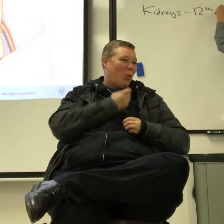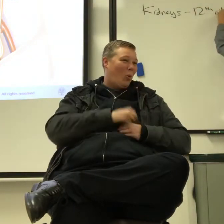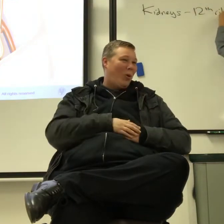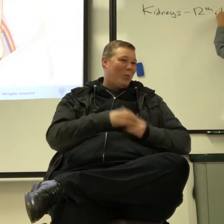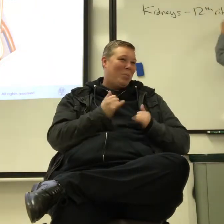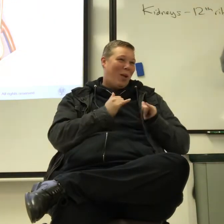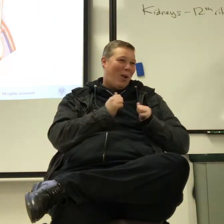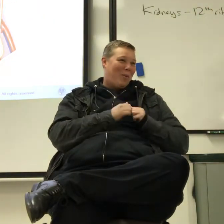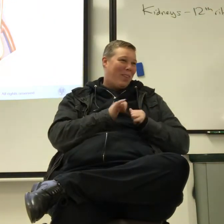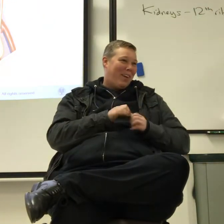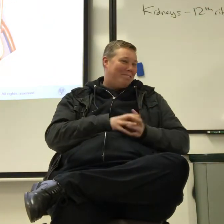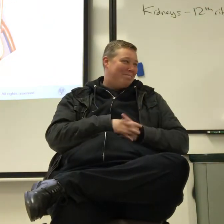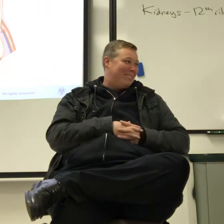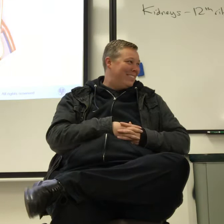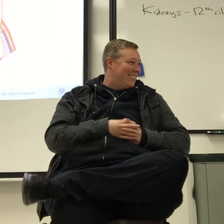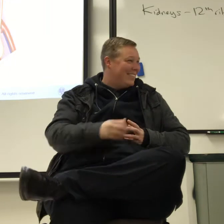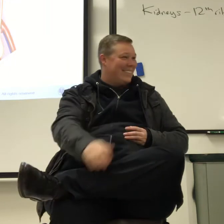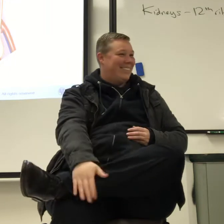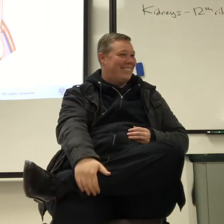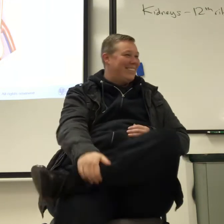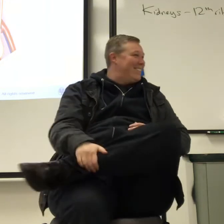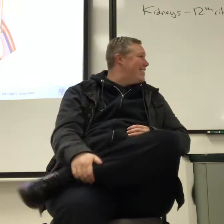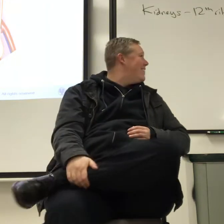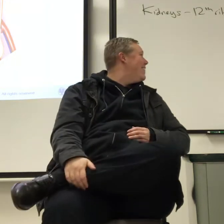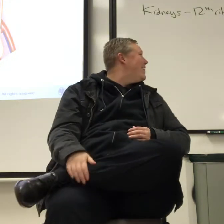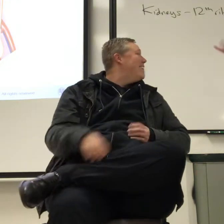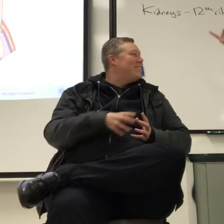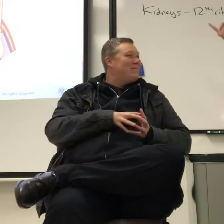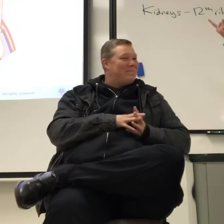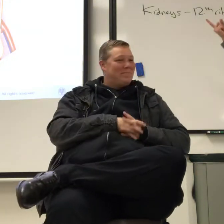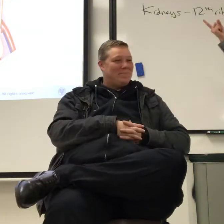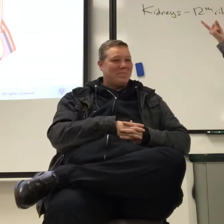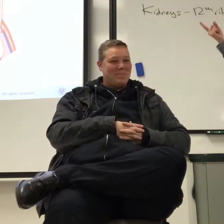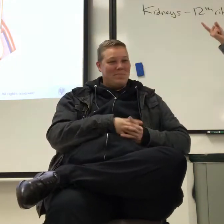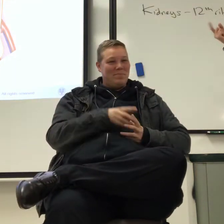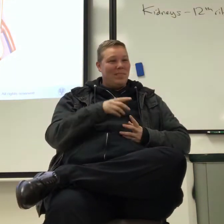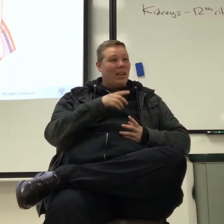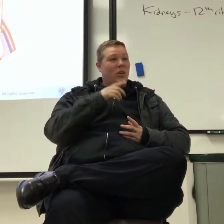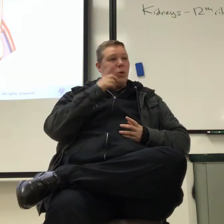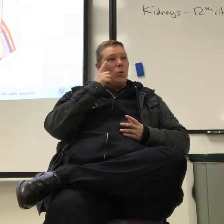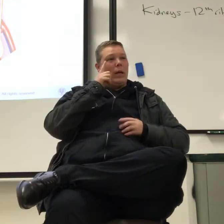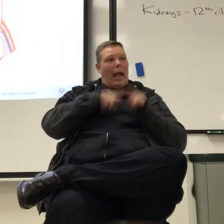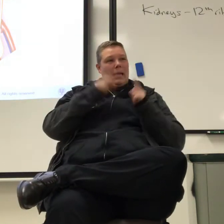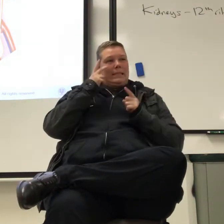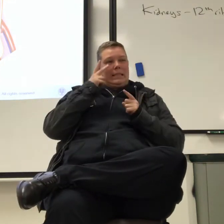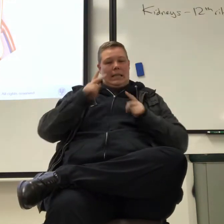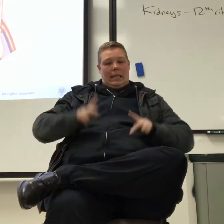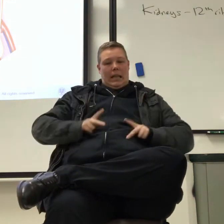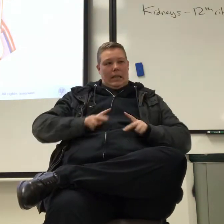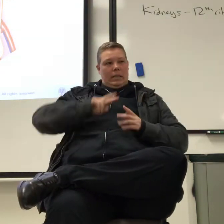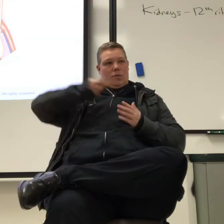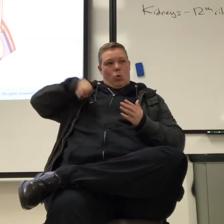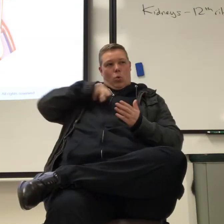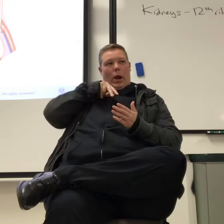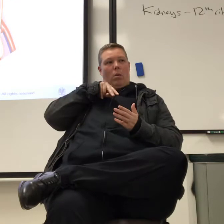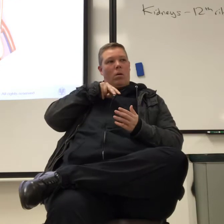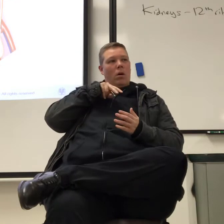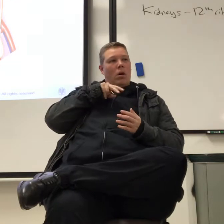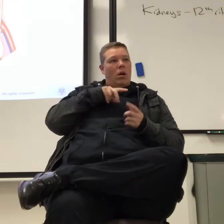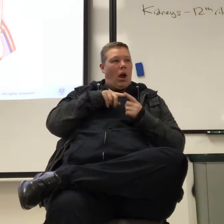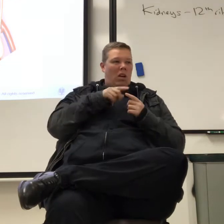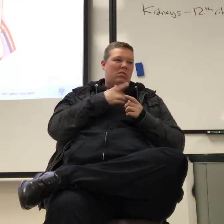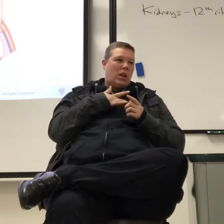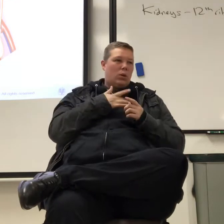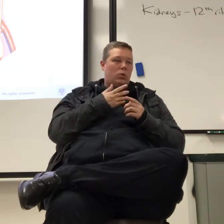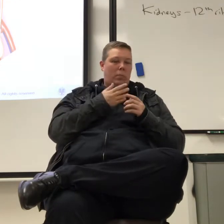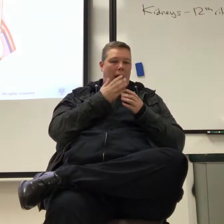Because I know they're right around there. Then I just kind of look at the back, and you can't see the kidneys like that. I kind of have to carefully tear with, I usually use my hands,